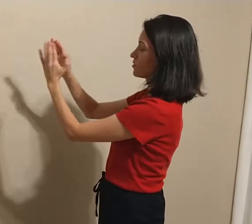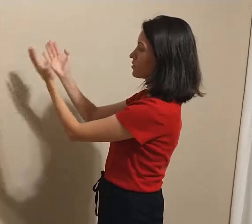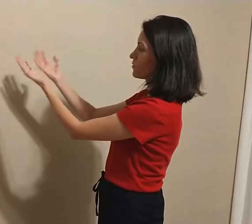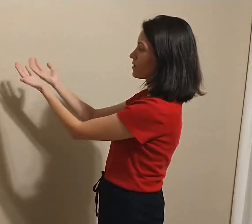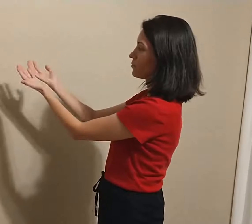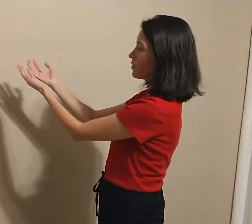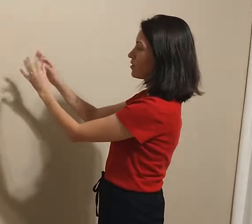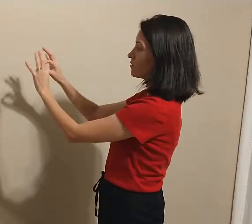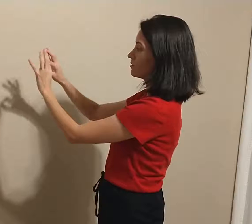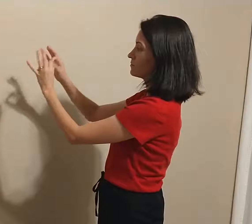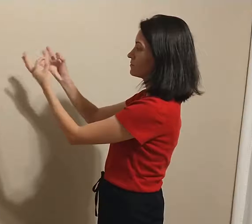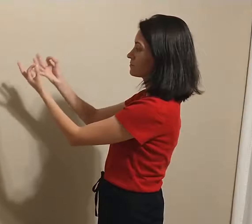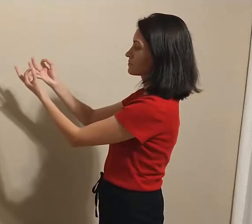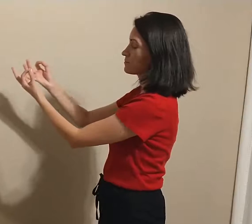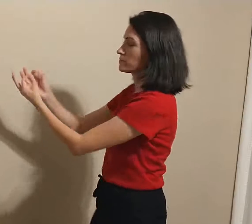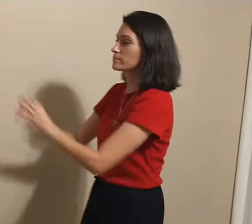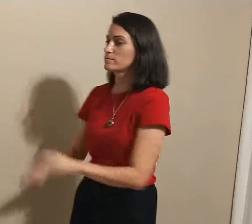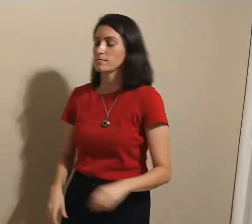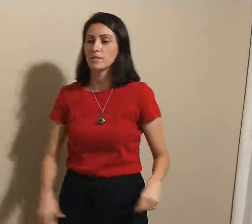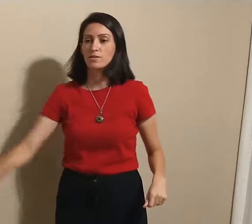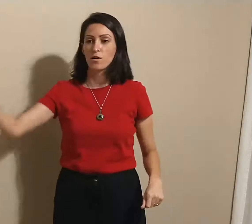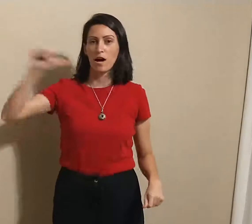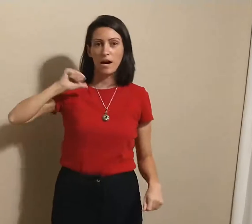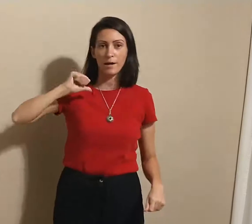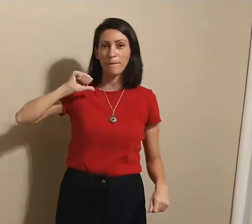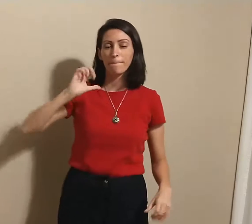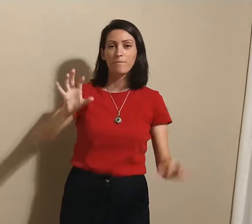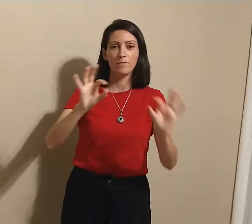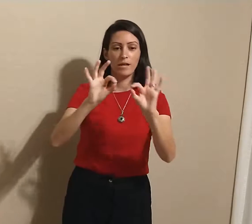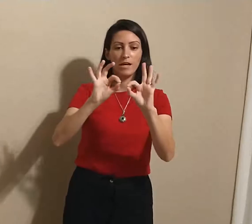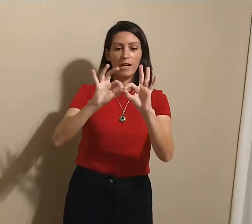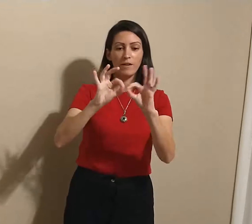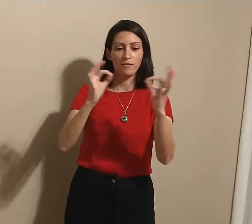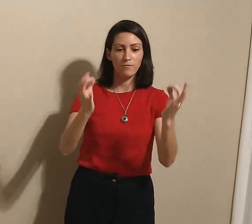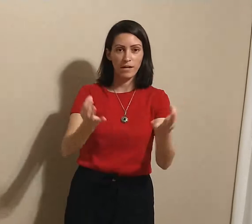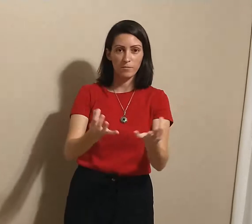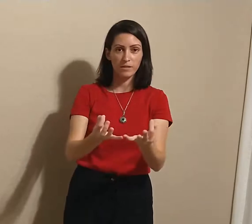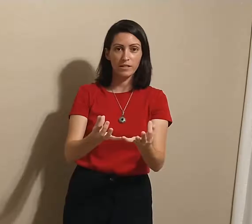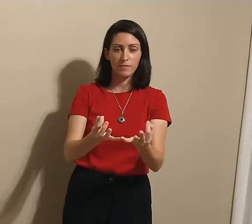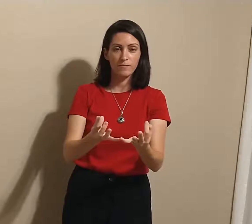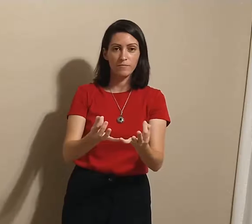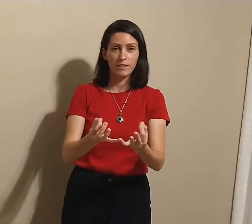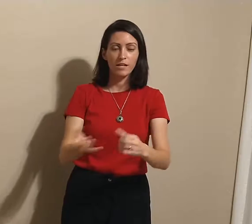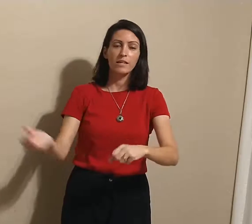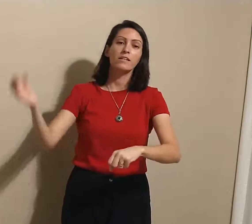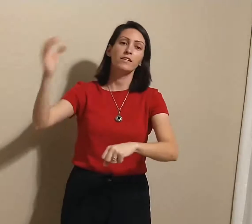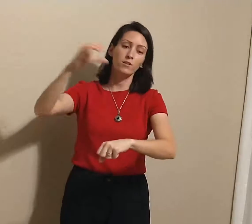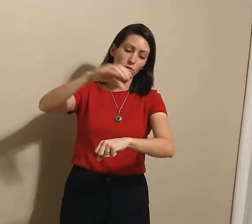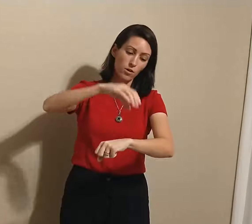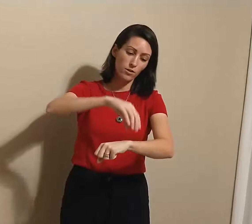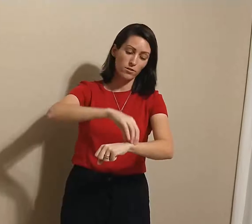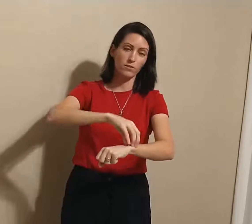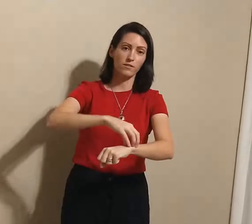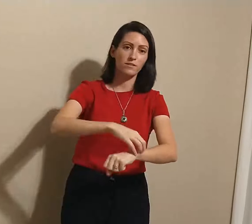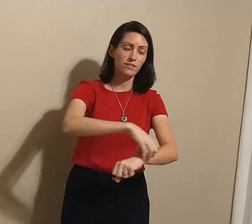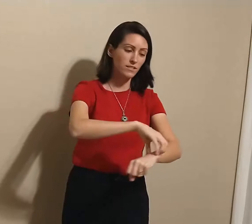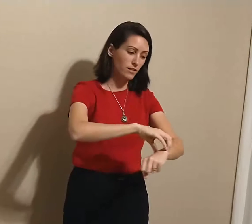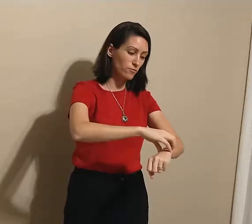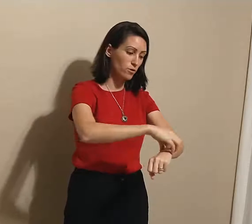going around a ball. So I have a family here on earth. This is a sign for